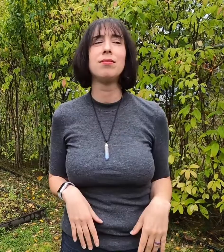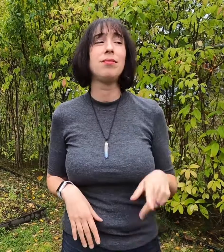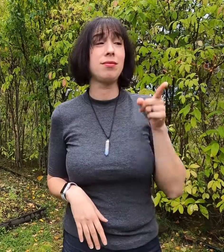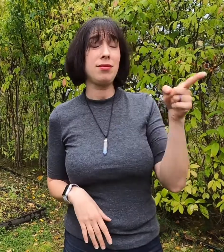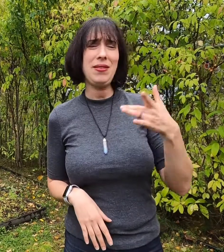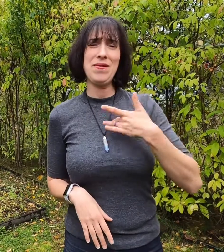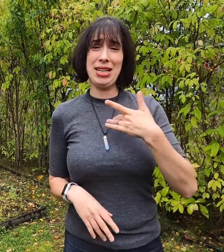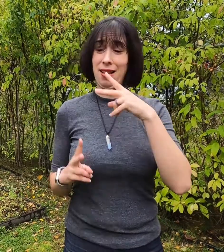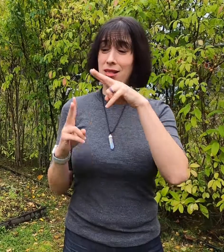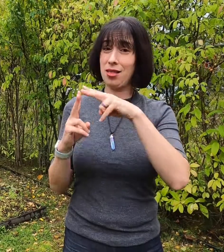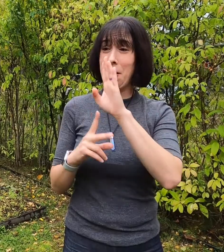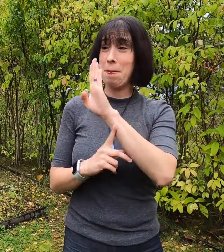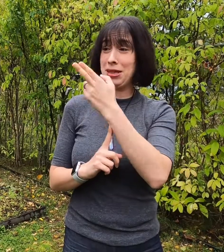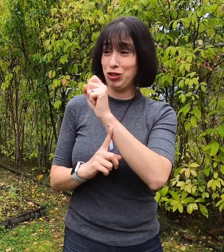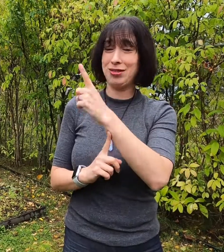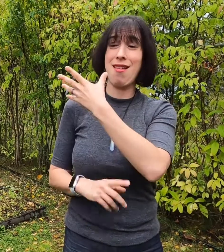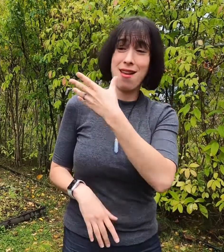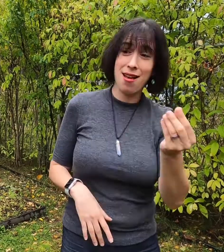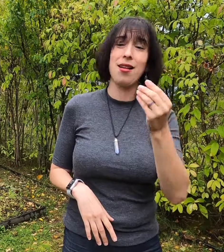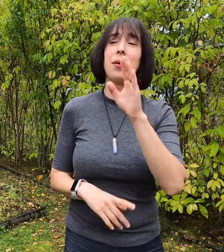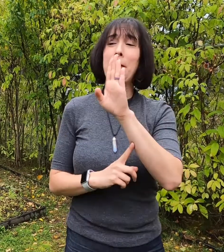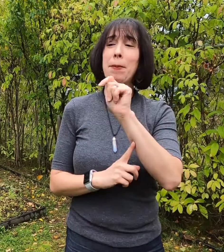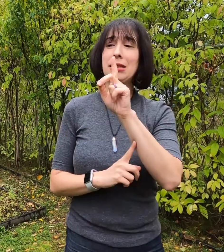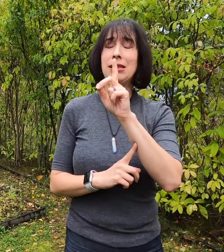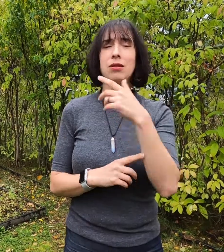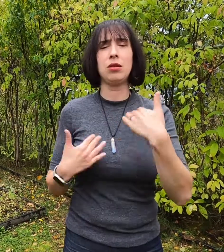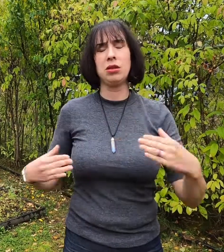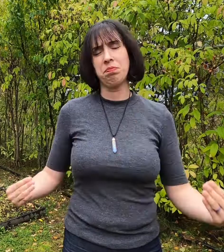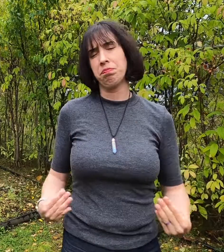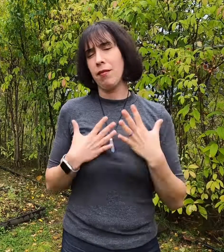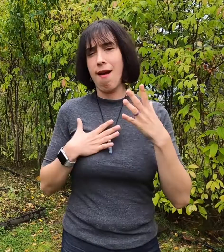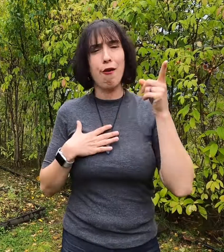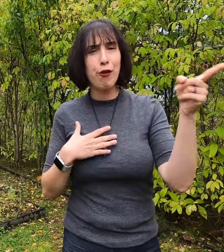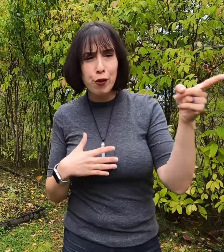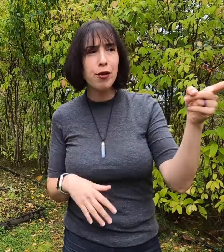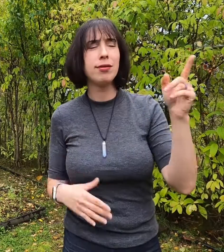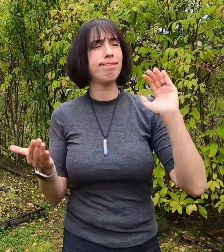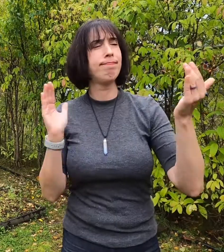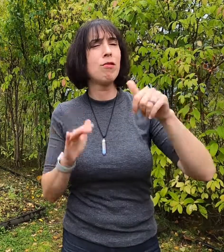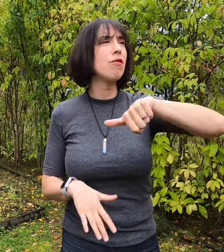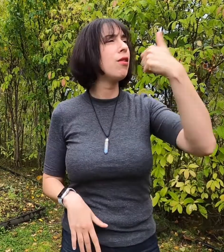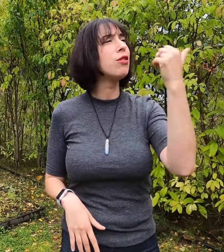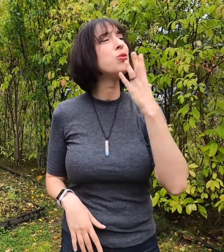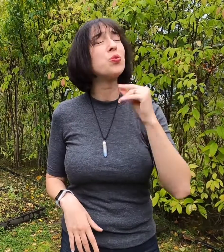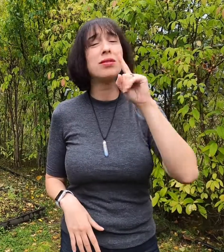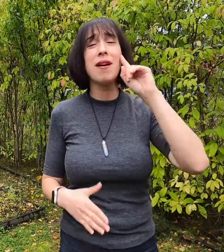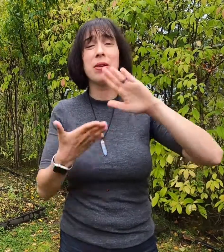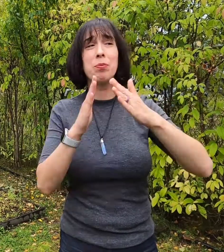food and several people from the deaf community. Sharon compared both of those organizations, and she felt